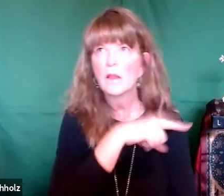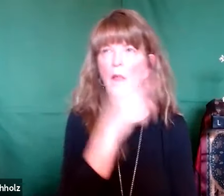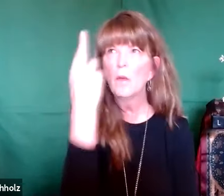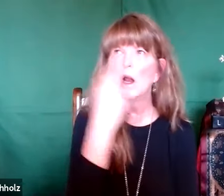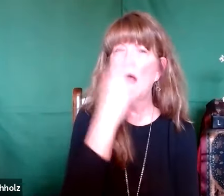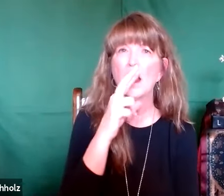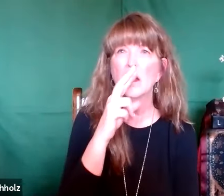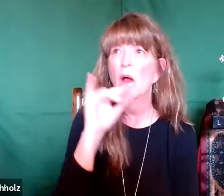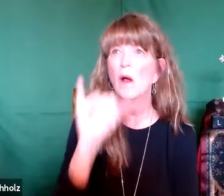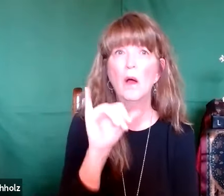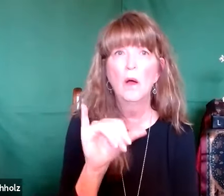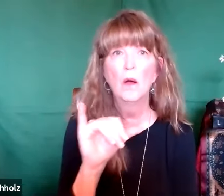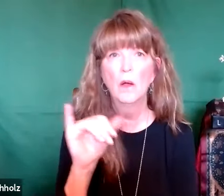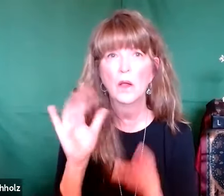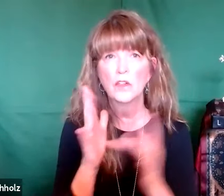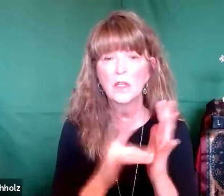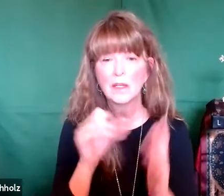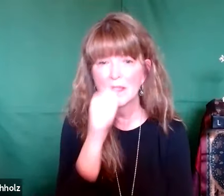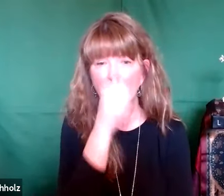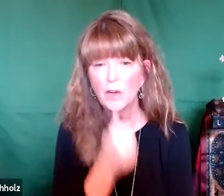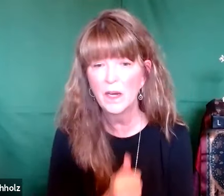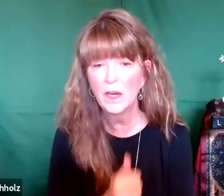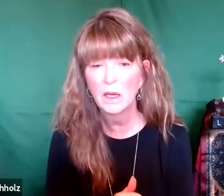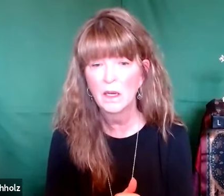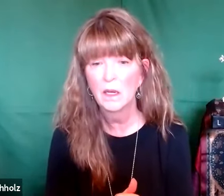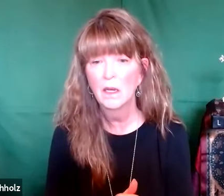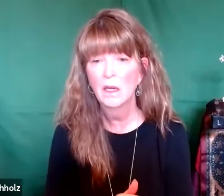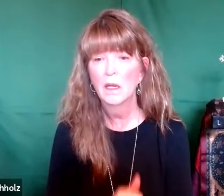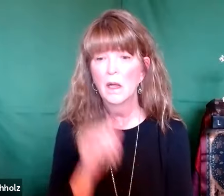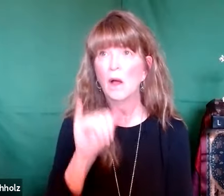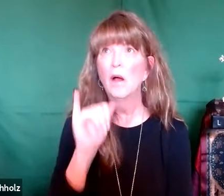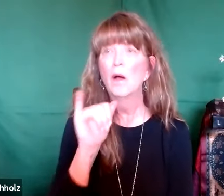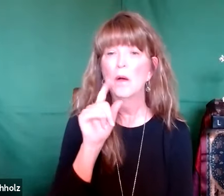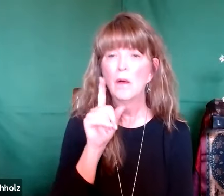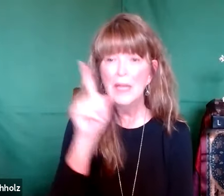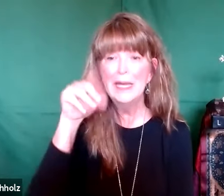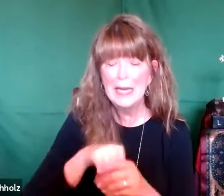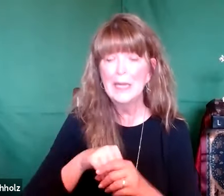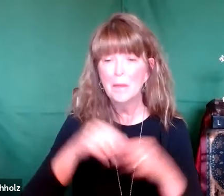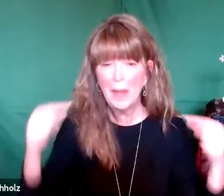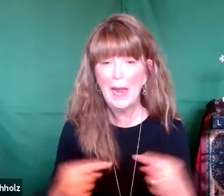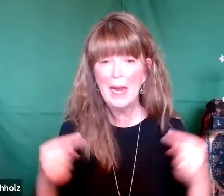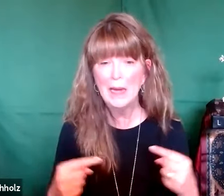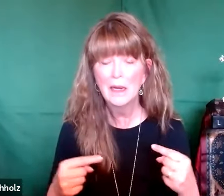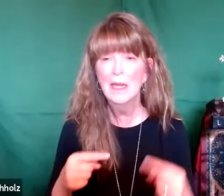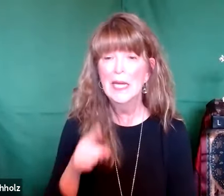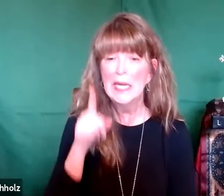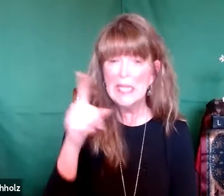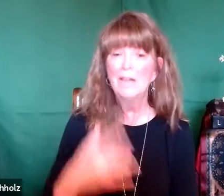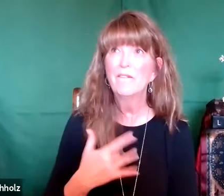So Jesus's words began their thought processes to realize how much Jesus was suffering, realize how